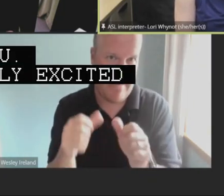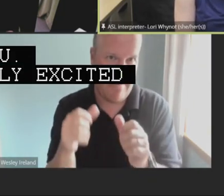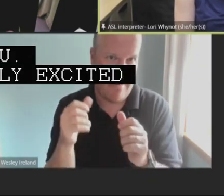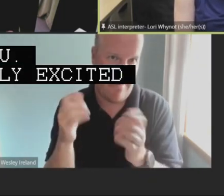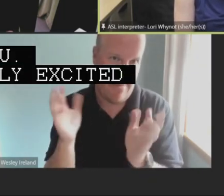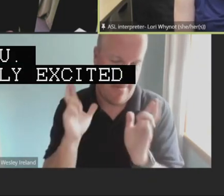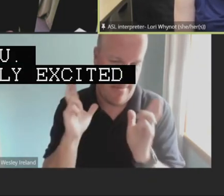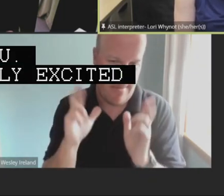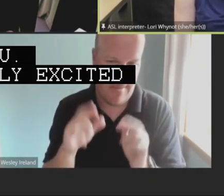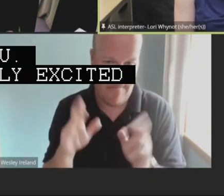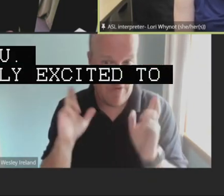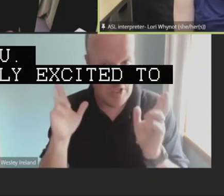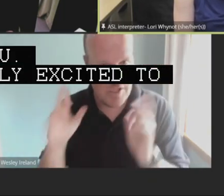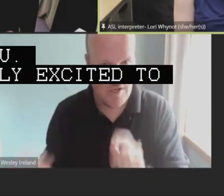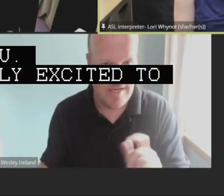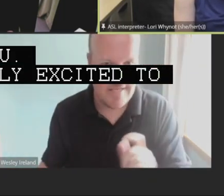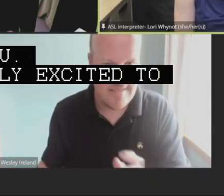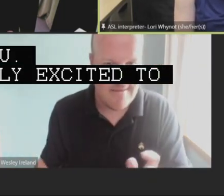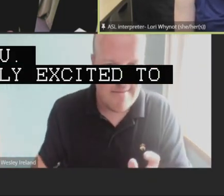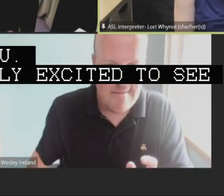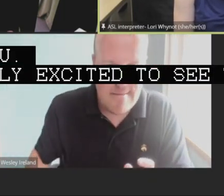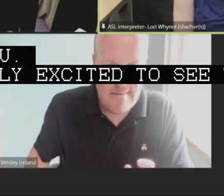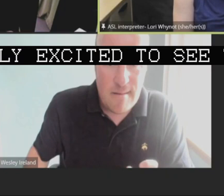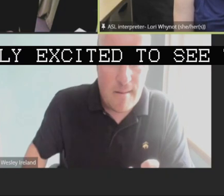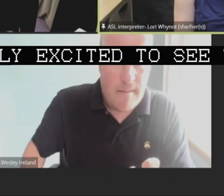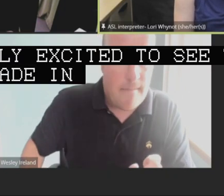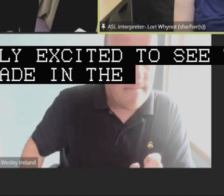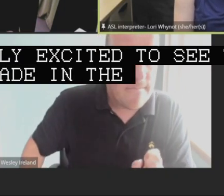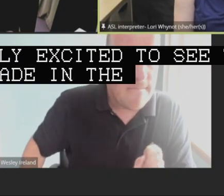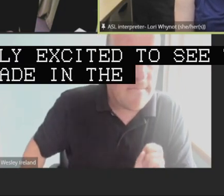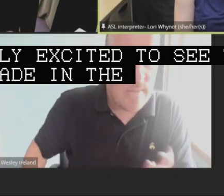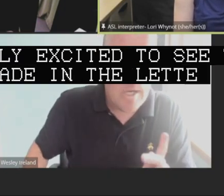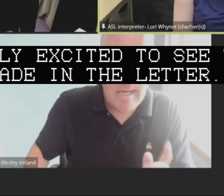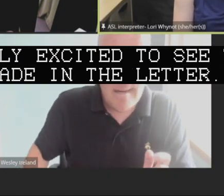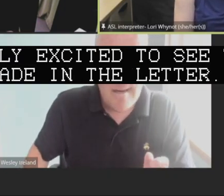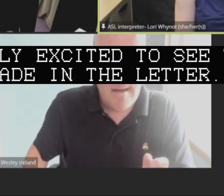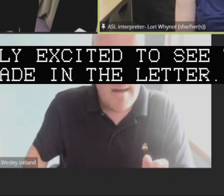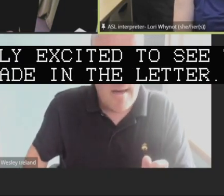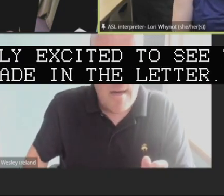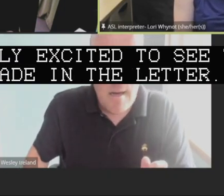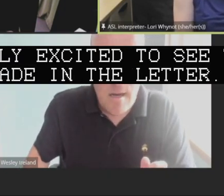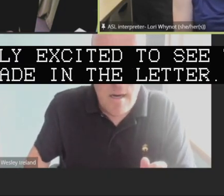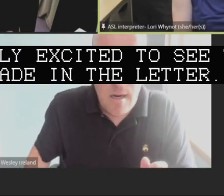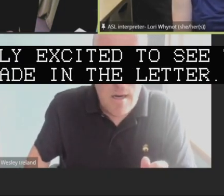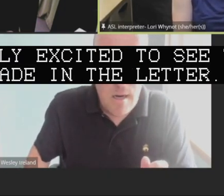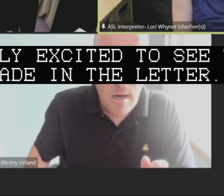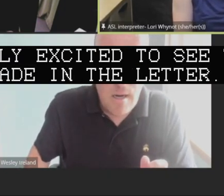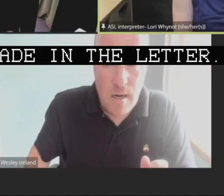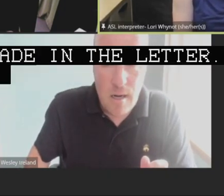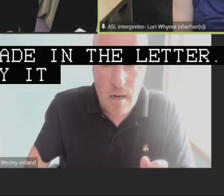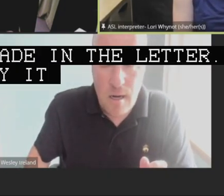really this change made in the letter. So hopefully it'll officially be submitted.